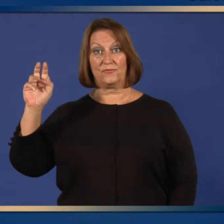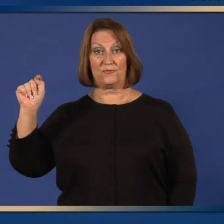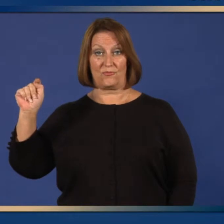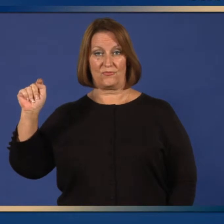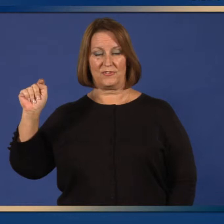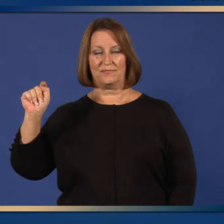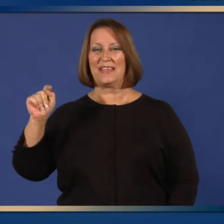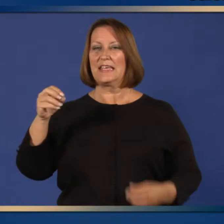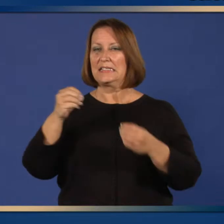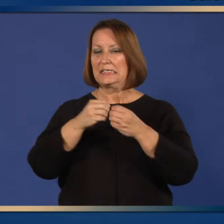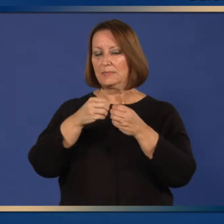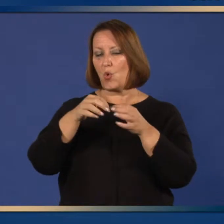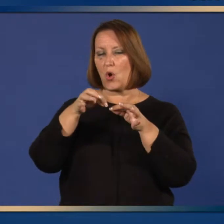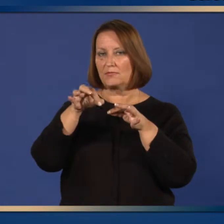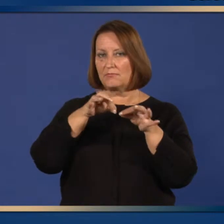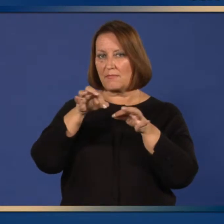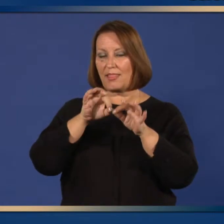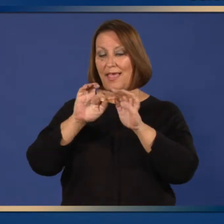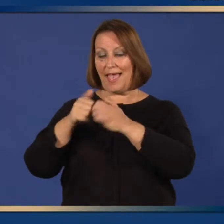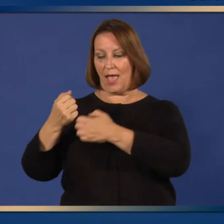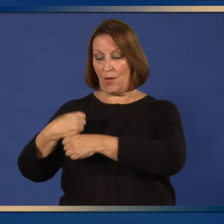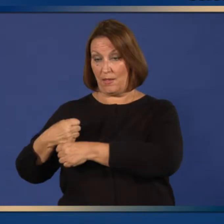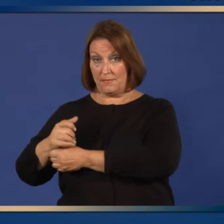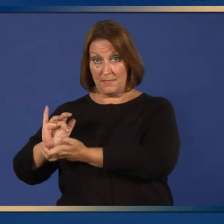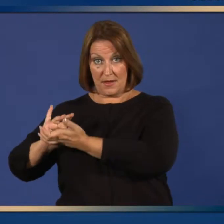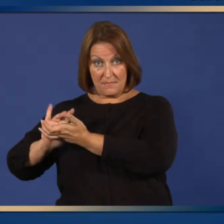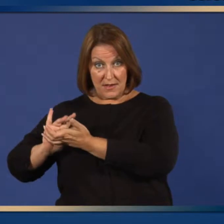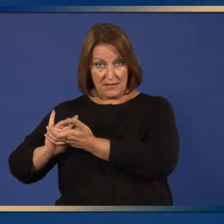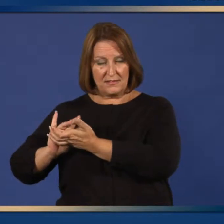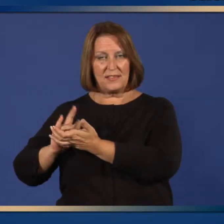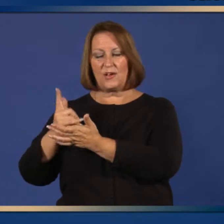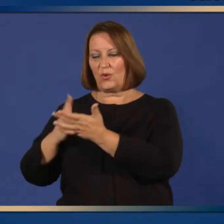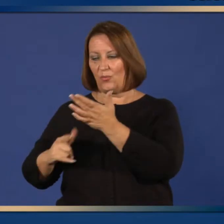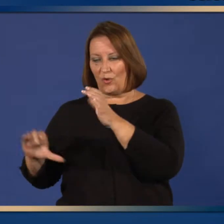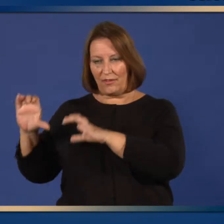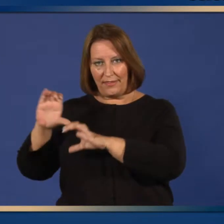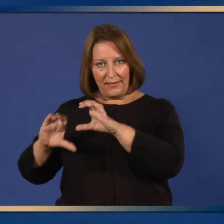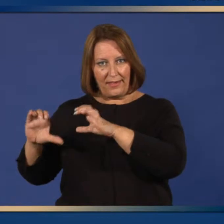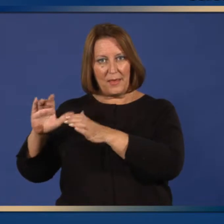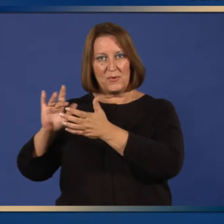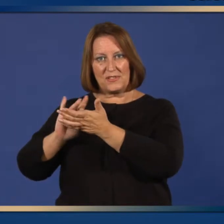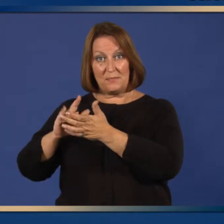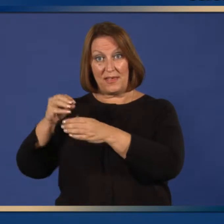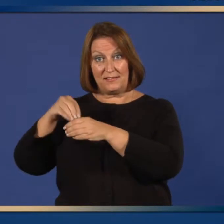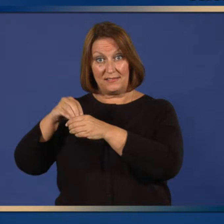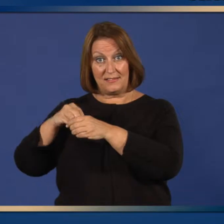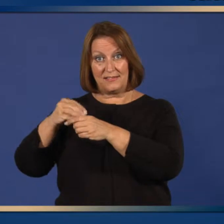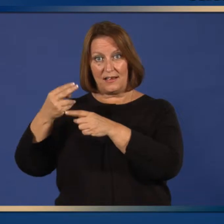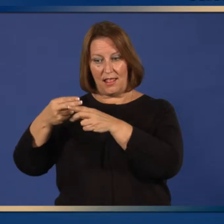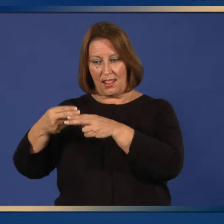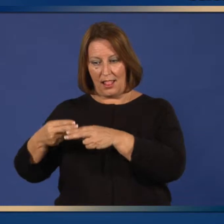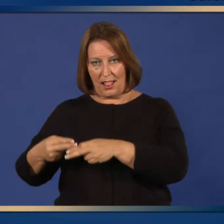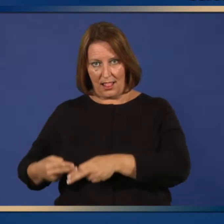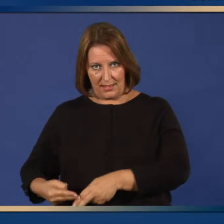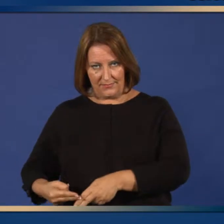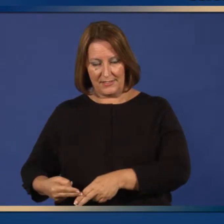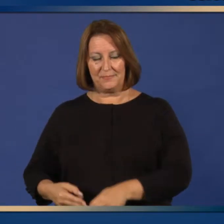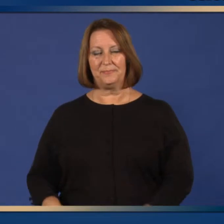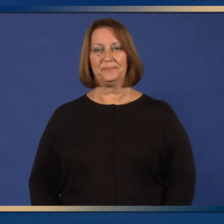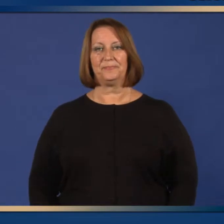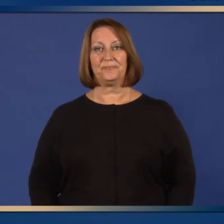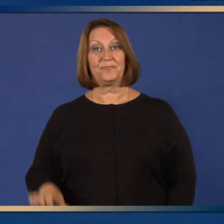culture media used in the production of the vaccine, or go to the